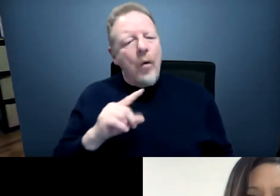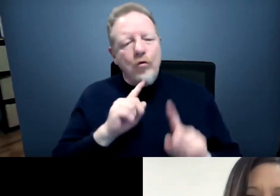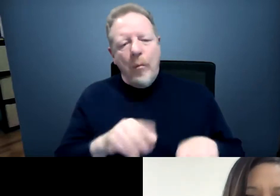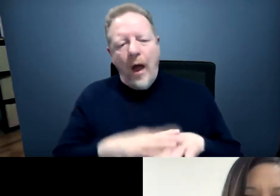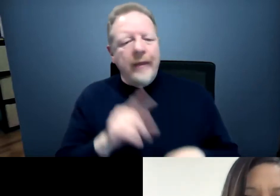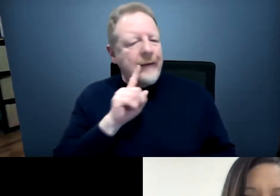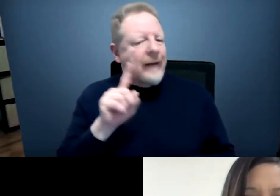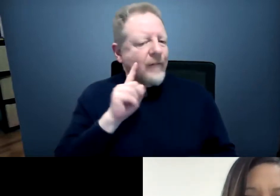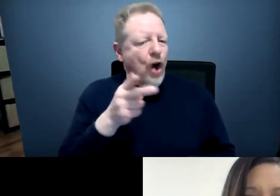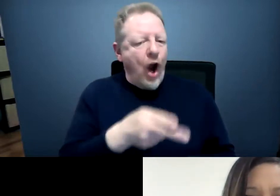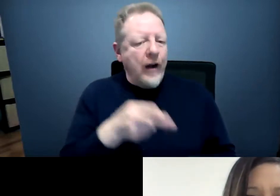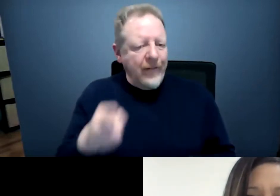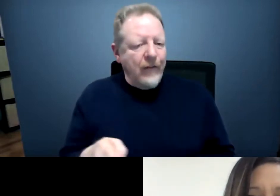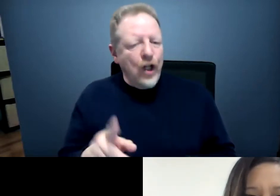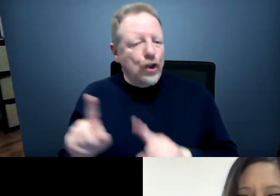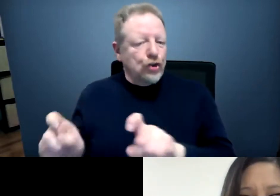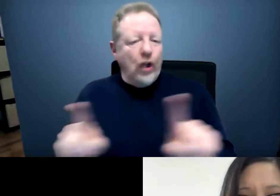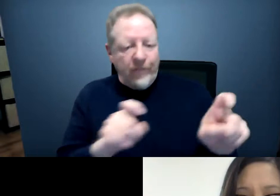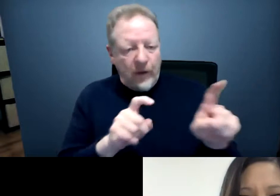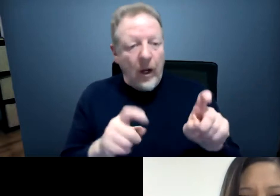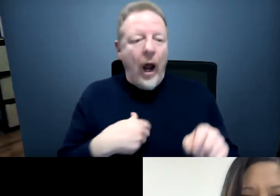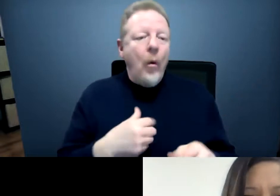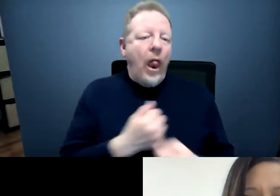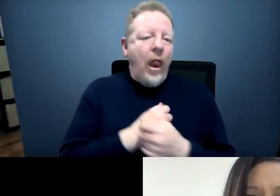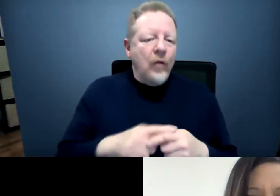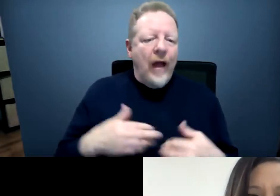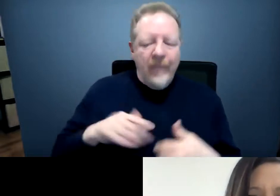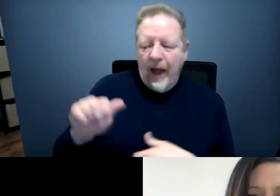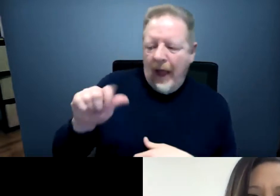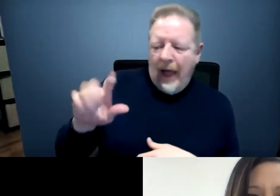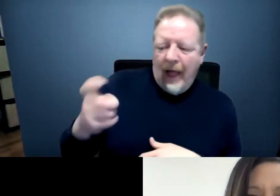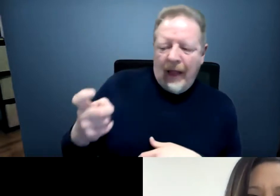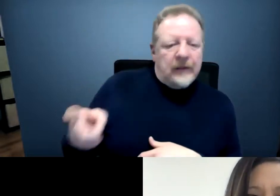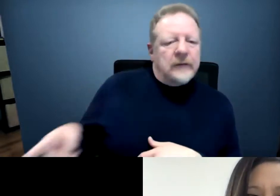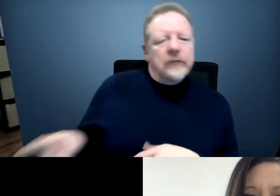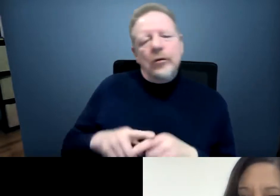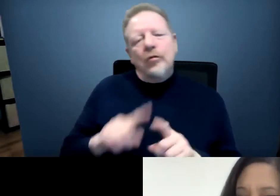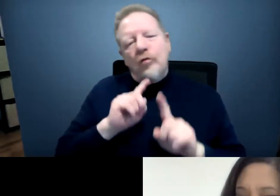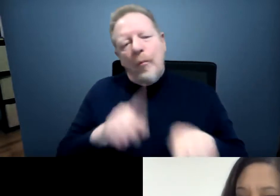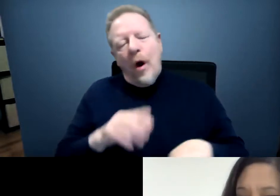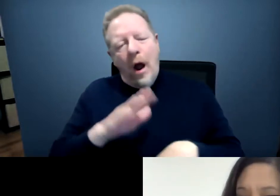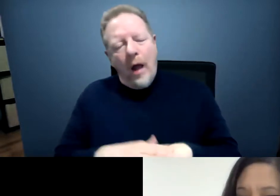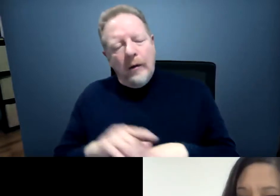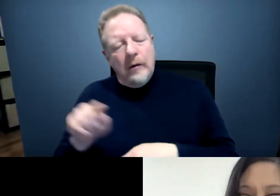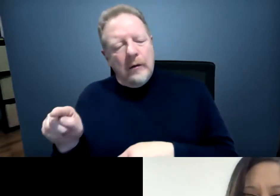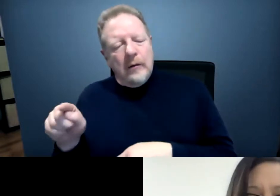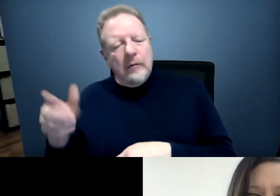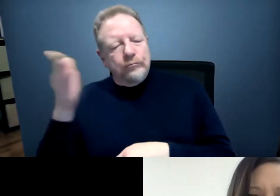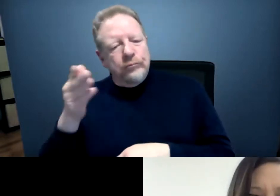hearing survey, and I would love for Alex to have the opportunity to report out on the survey that we administered